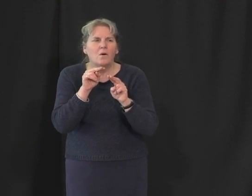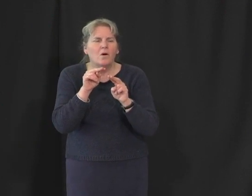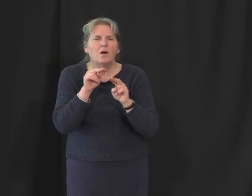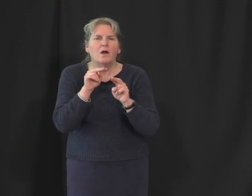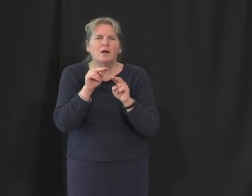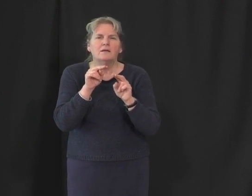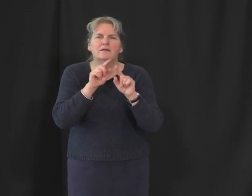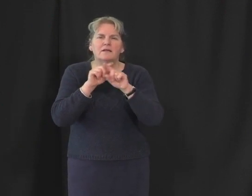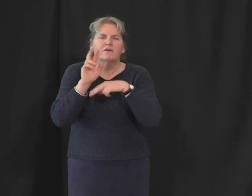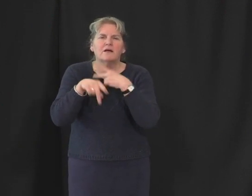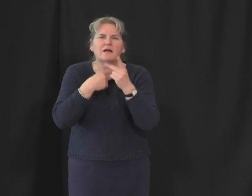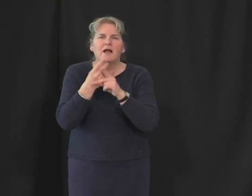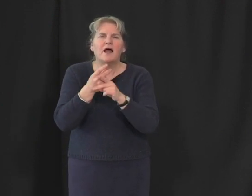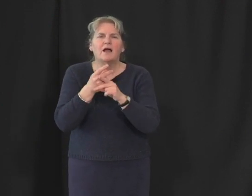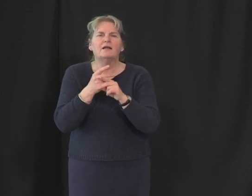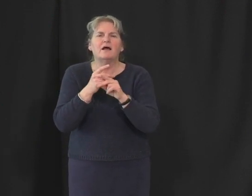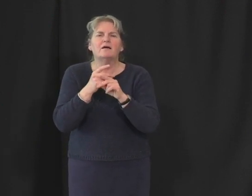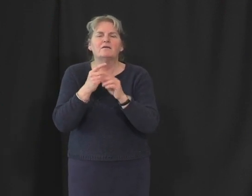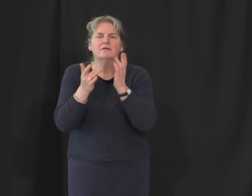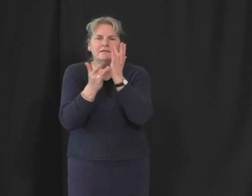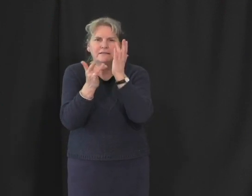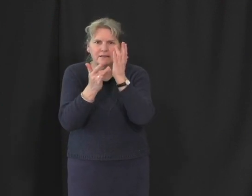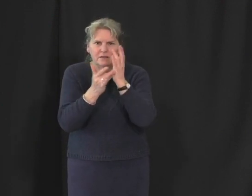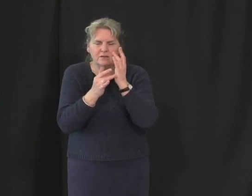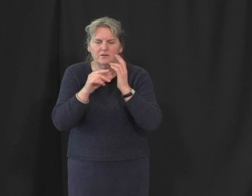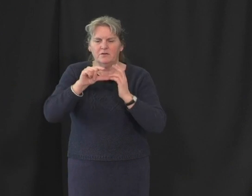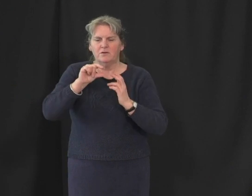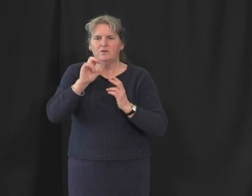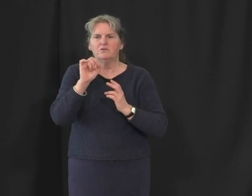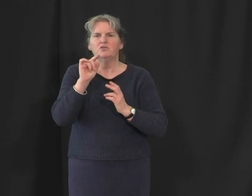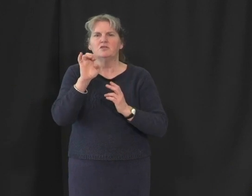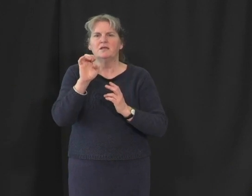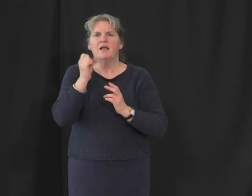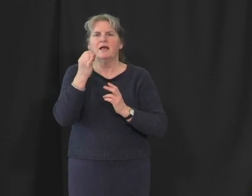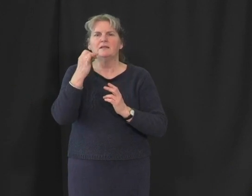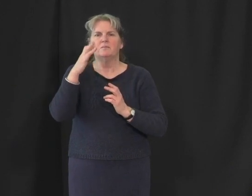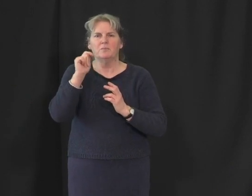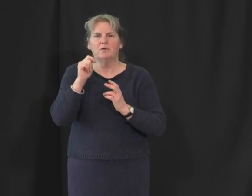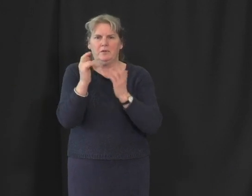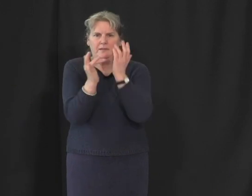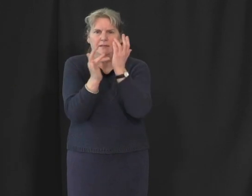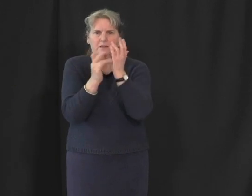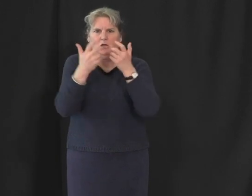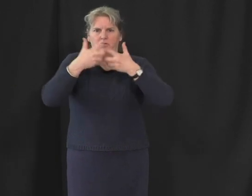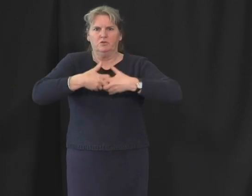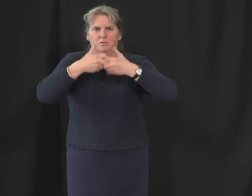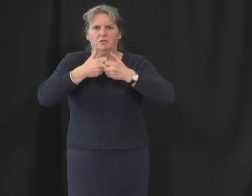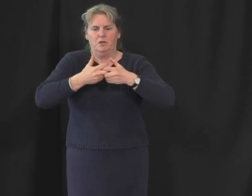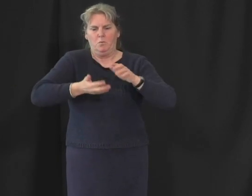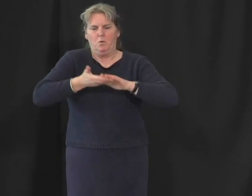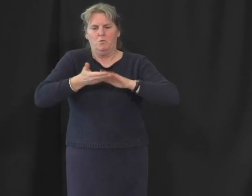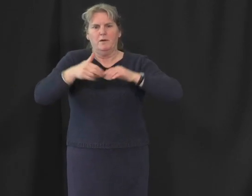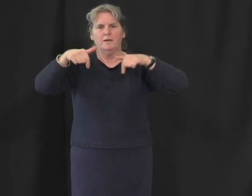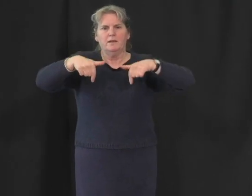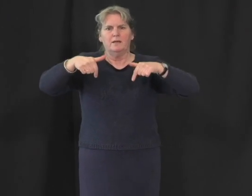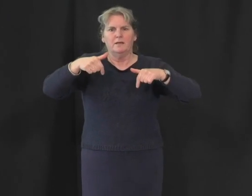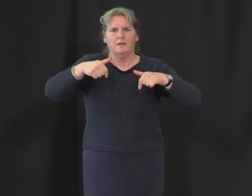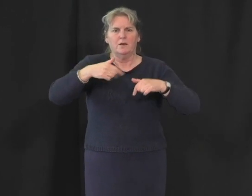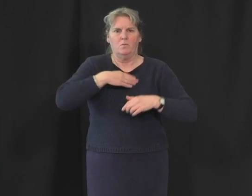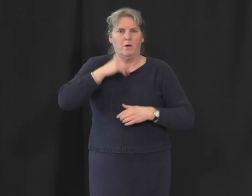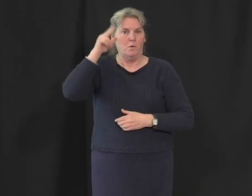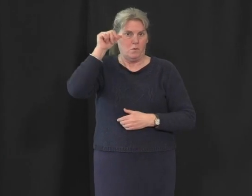technology. Over the next few weeks, we will have a GeneXpert rapid test machine up and running in Whitehorse for